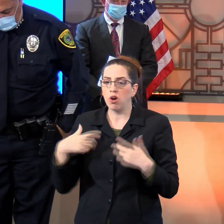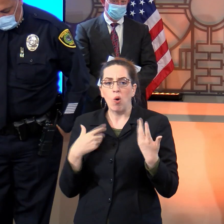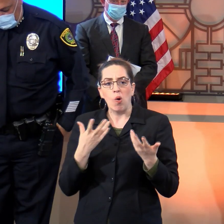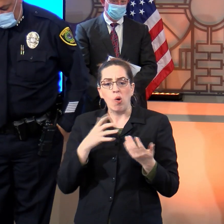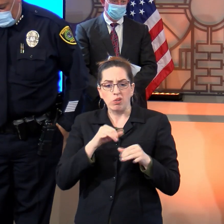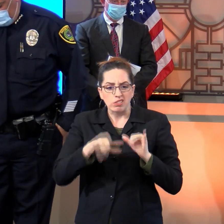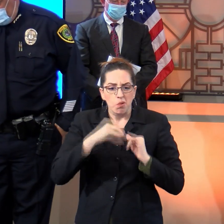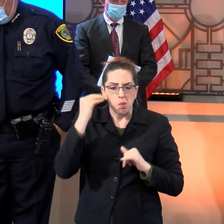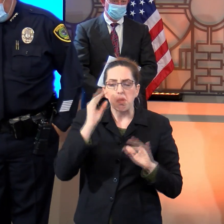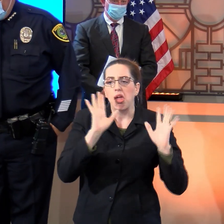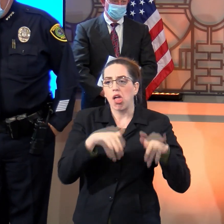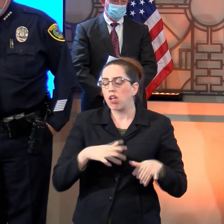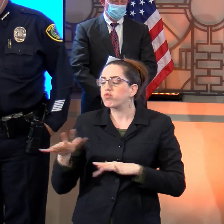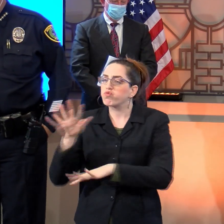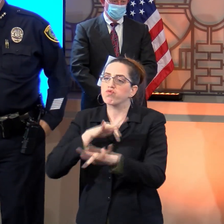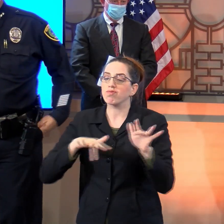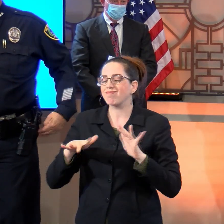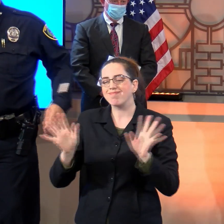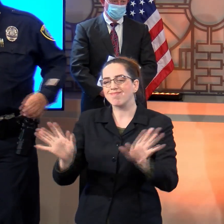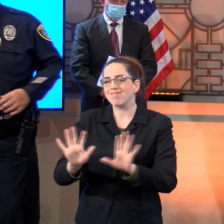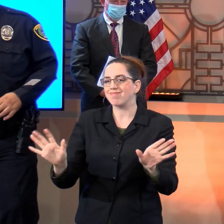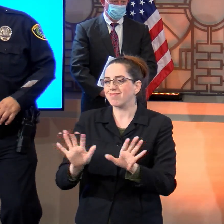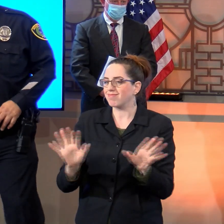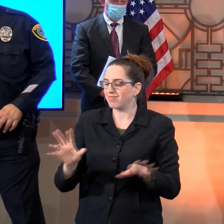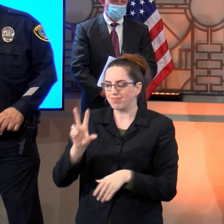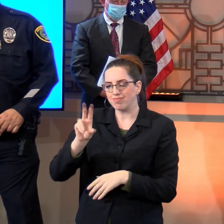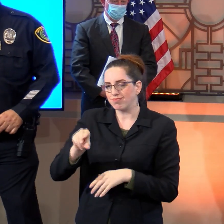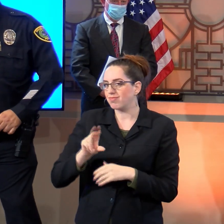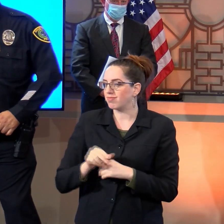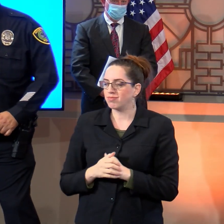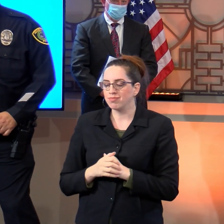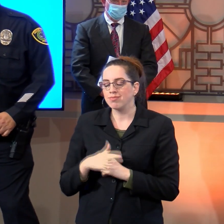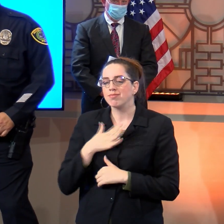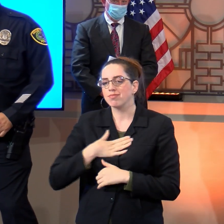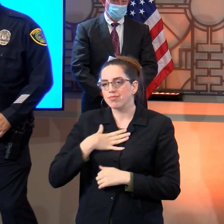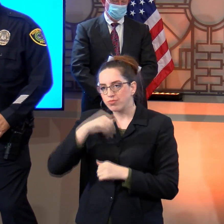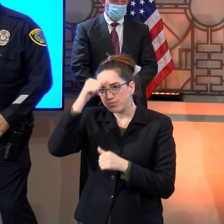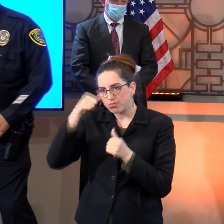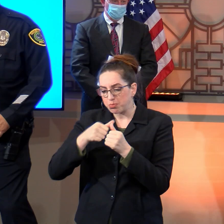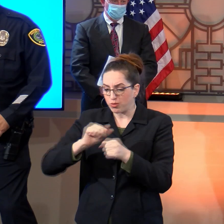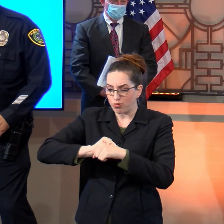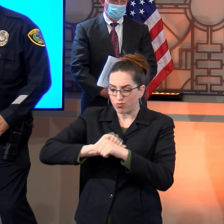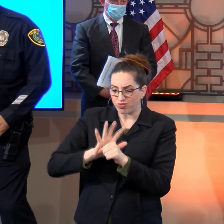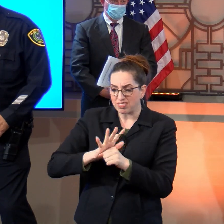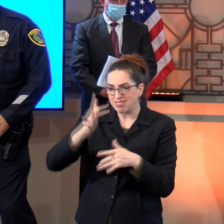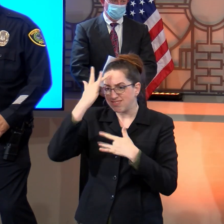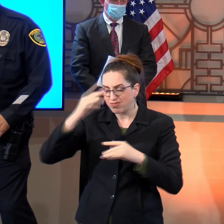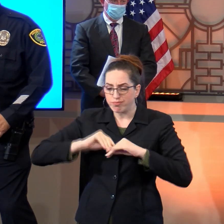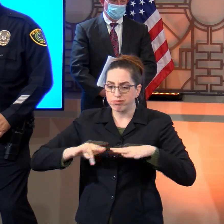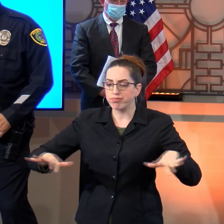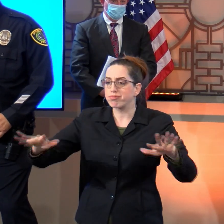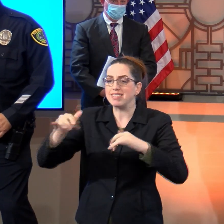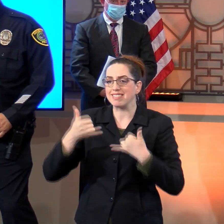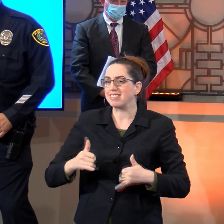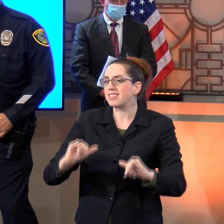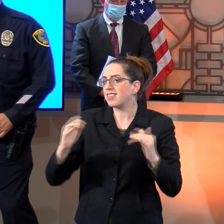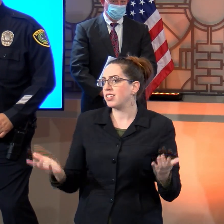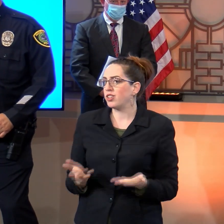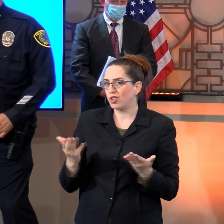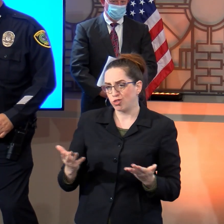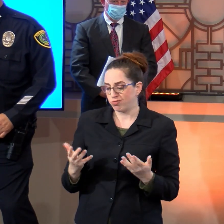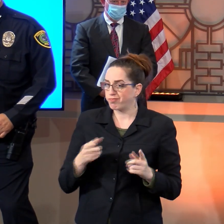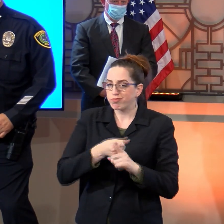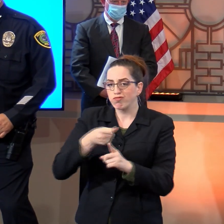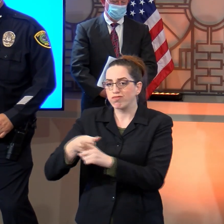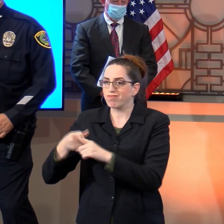at home if they have that option. Please bear in mind the virus is still in our city, still prevalent, and